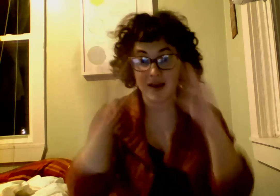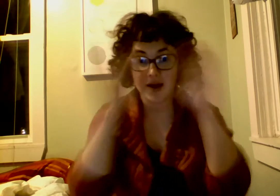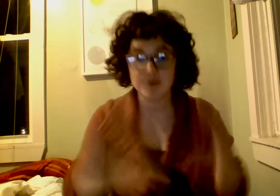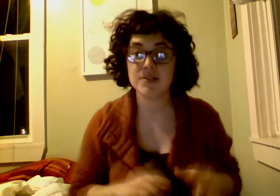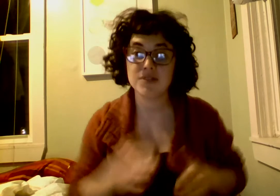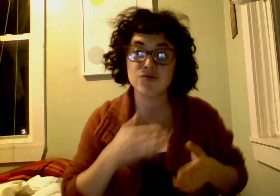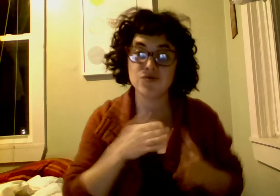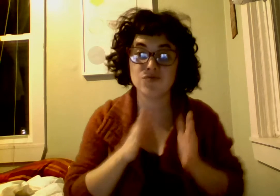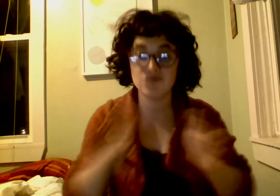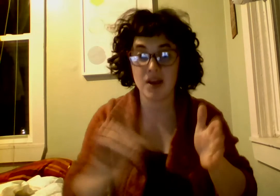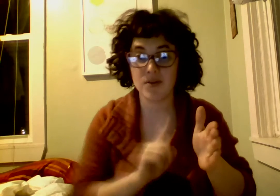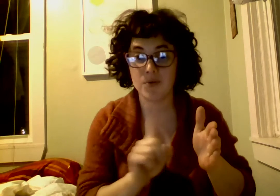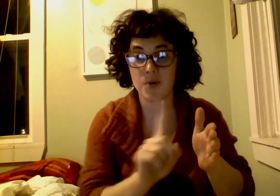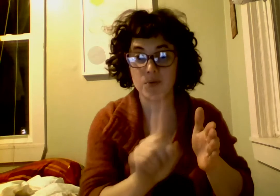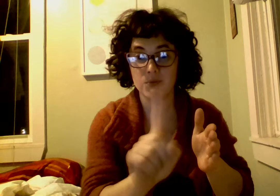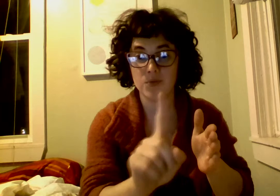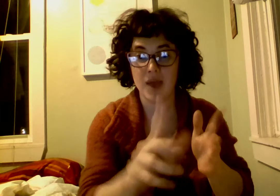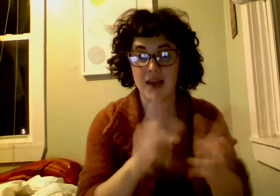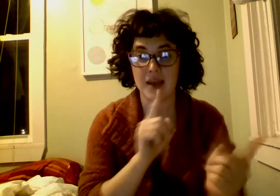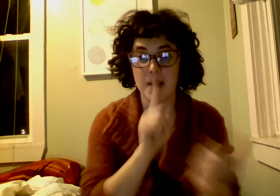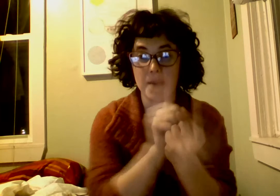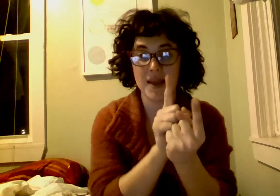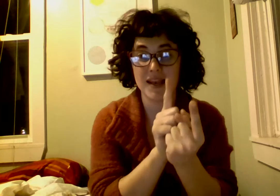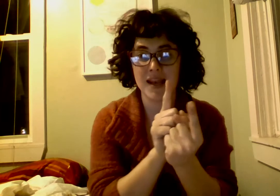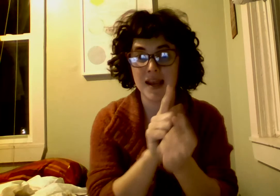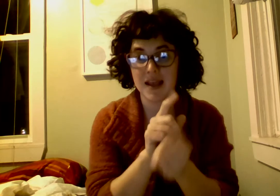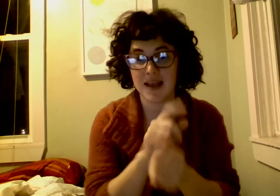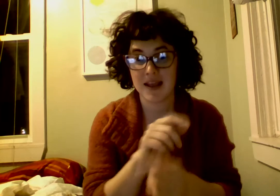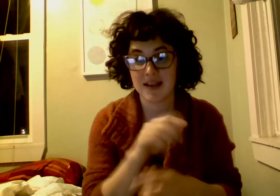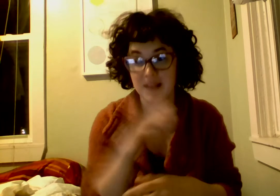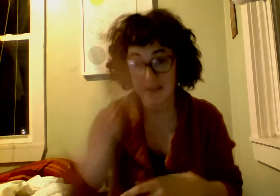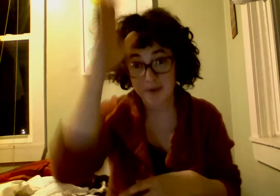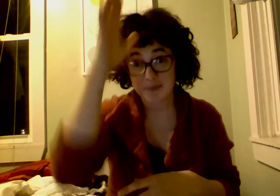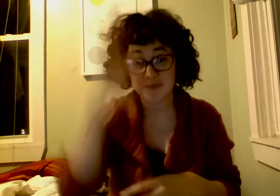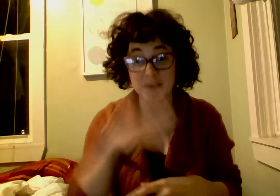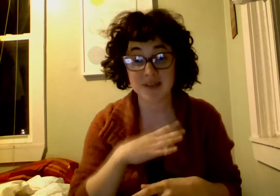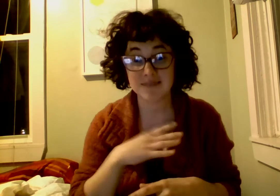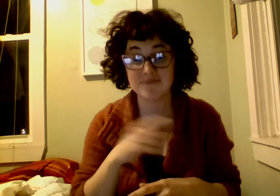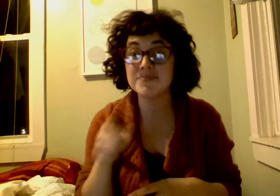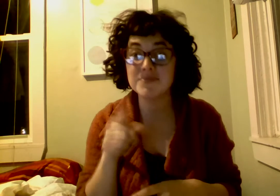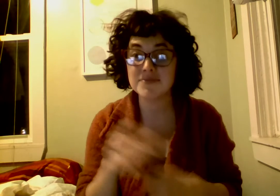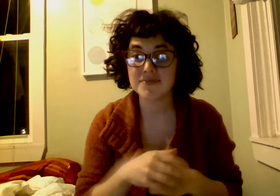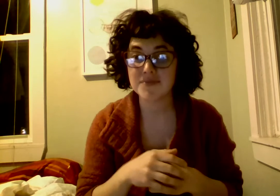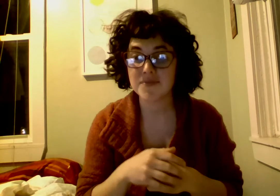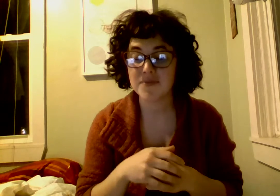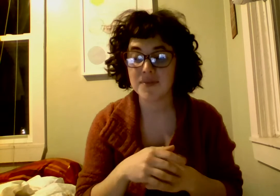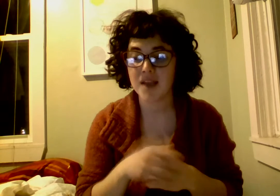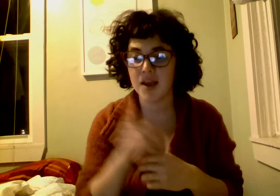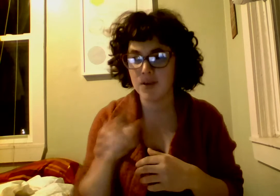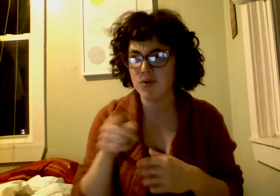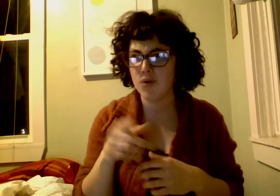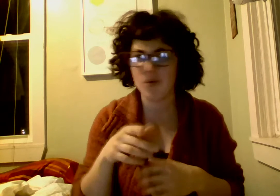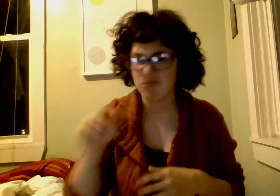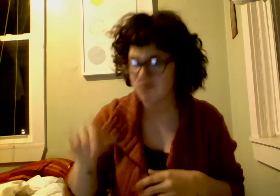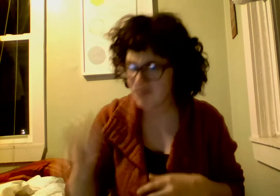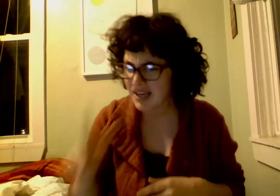met Scalicula. And Scalicula said, my little cat, you are very fat. What have you been eating? And the